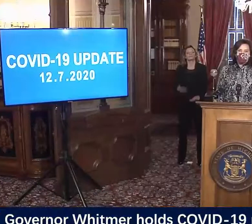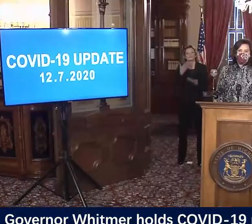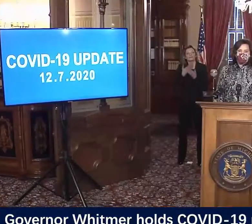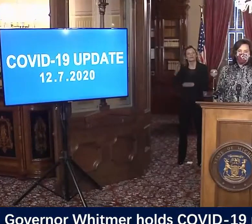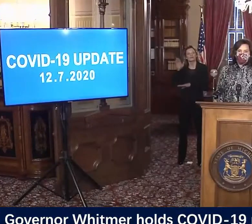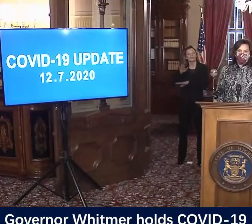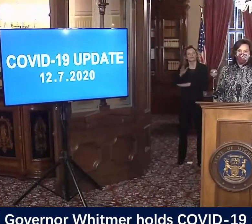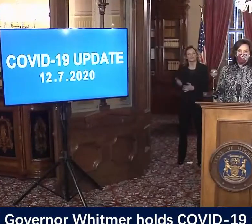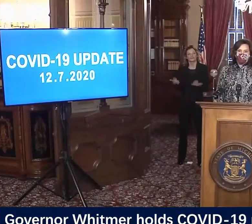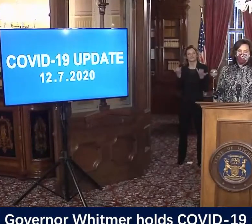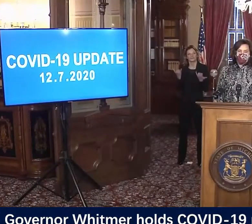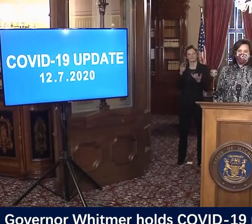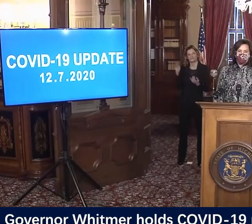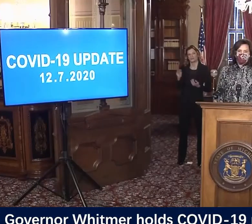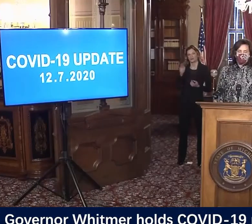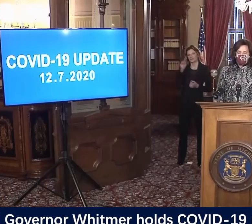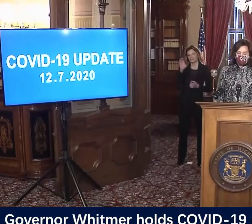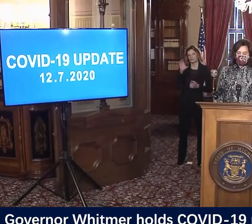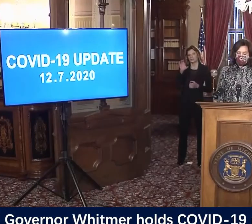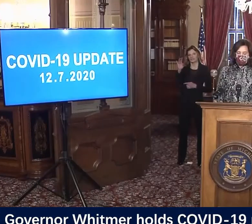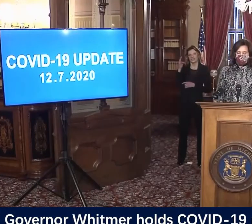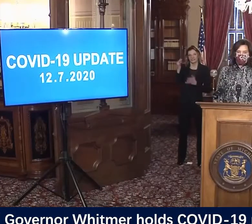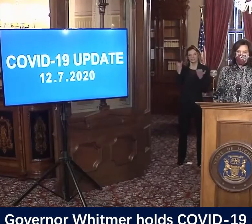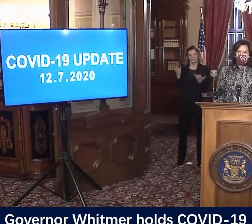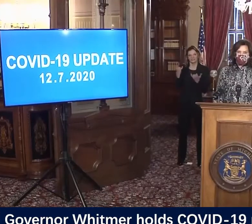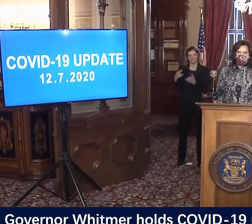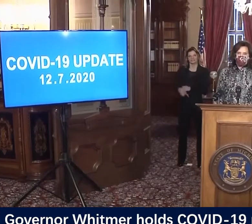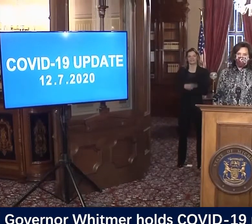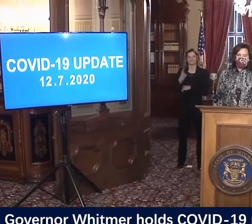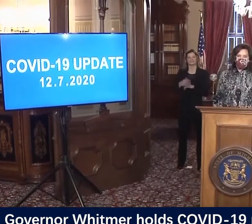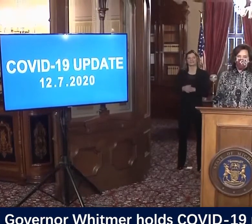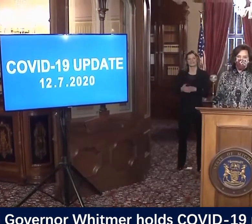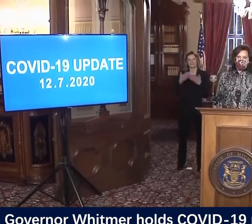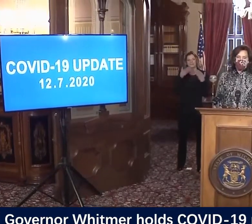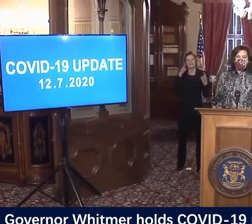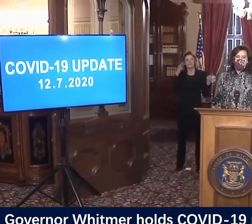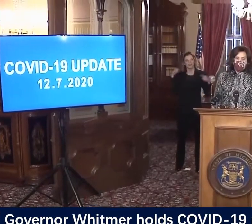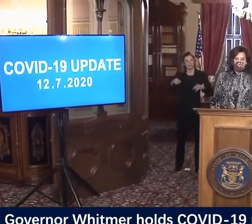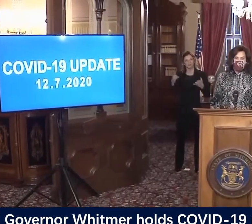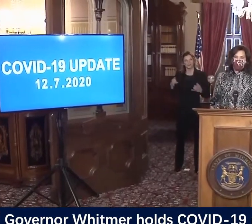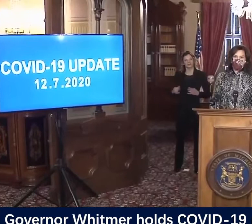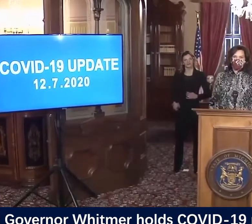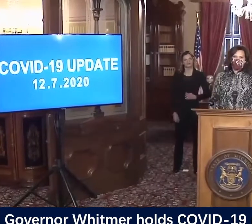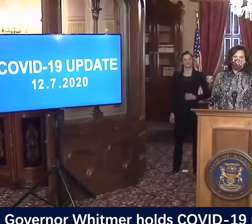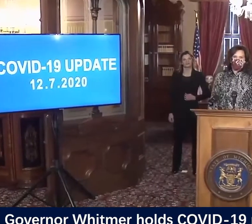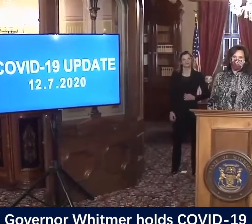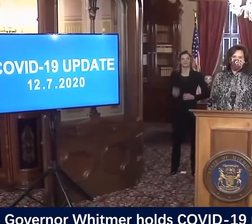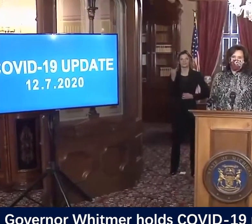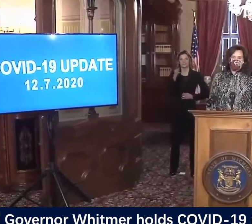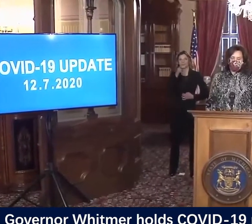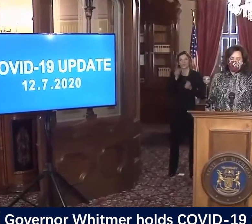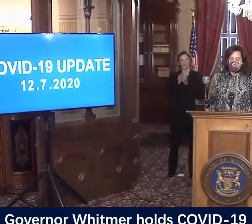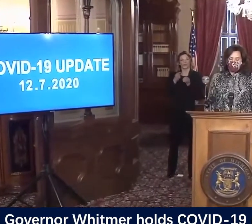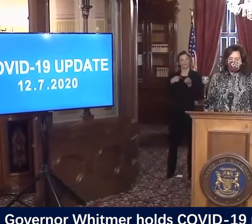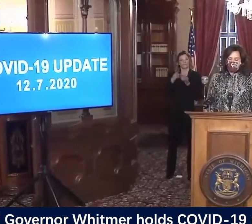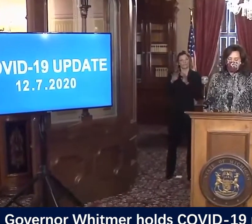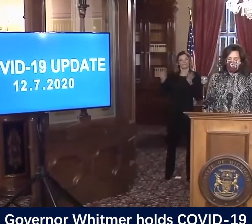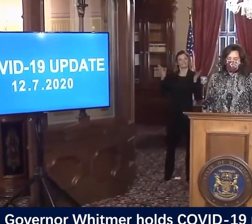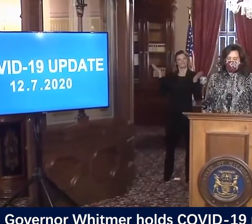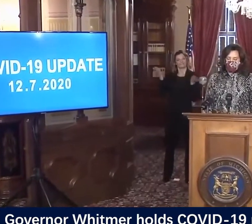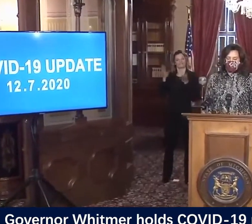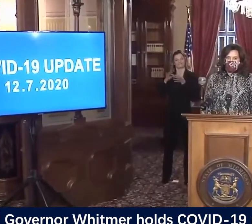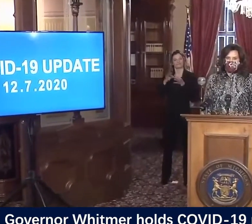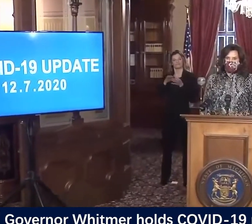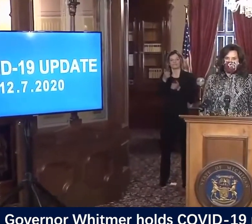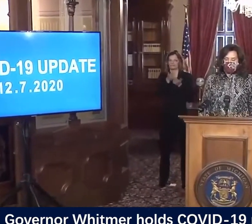Good afternoon. Today is Monday, December 7th. Thank you for joining us. I am joined, of course, with Dr. Janae Khaldun,